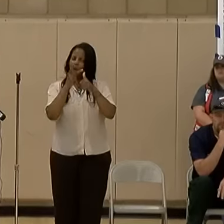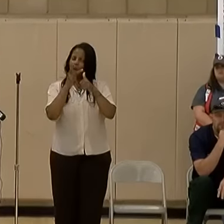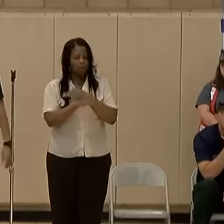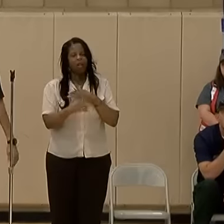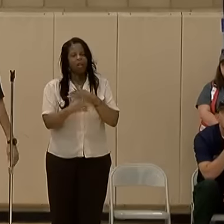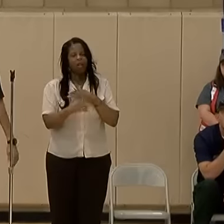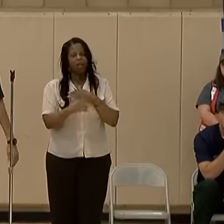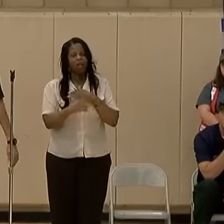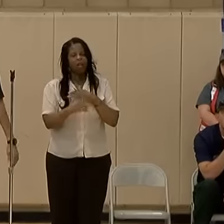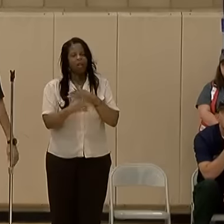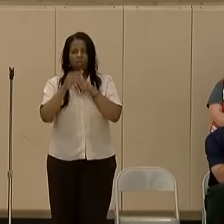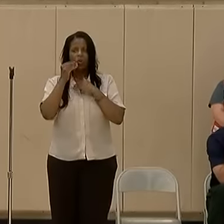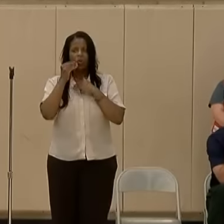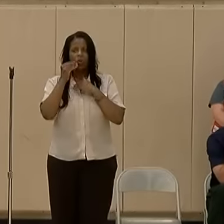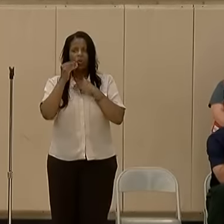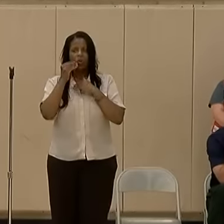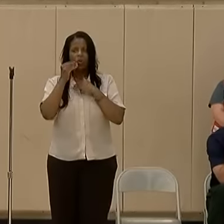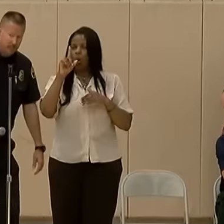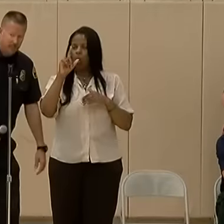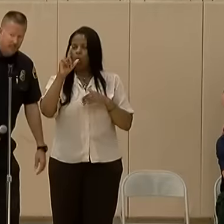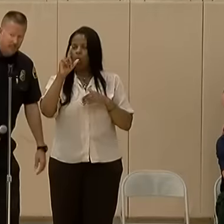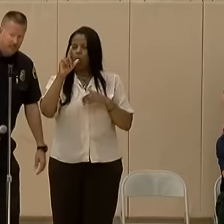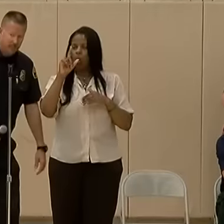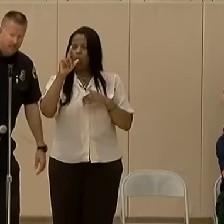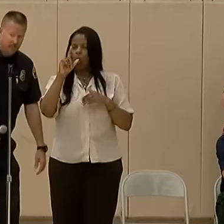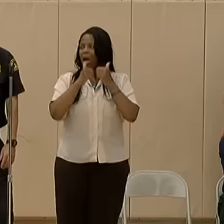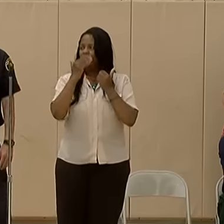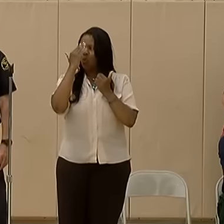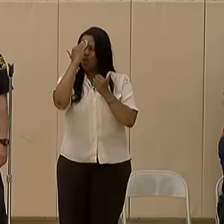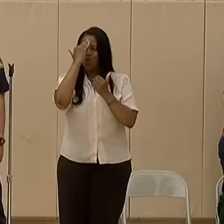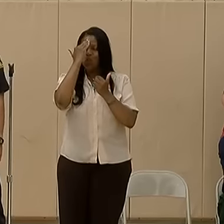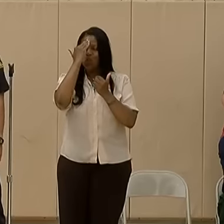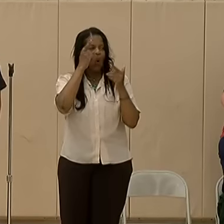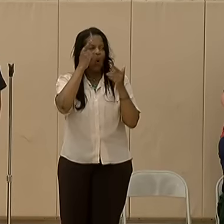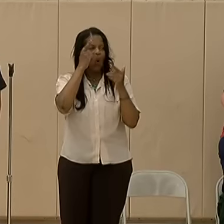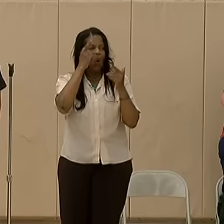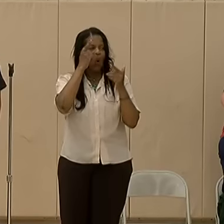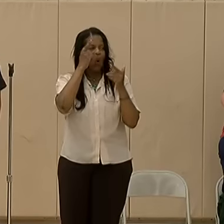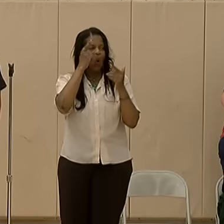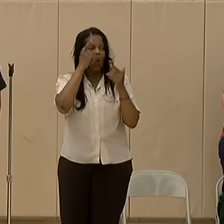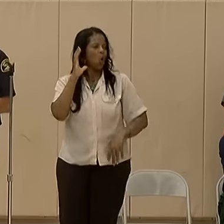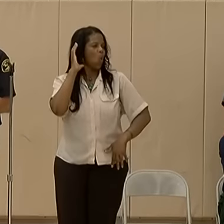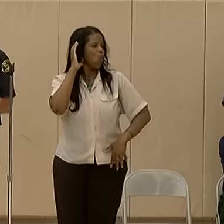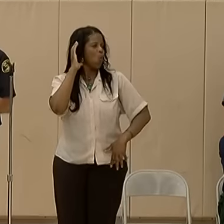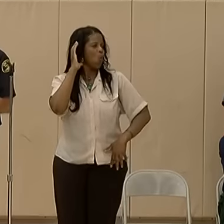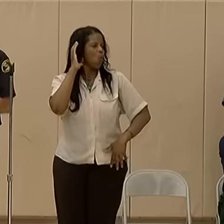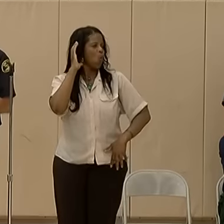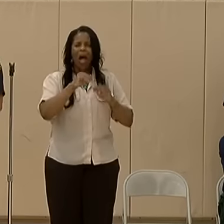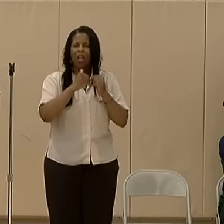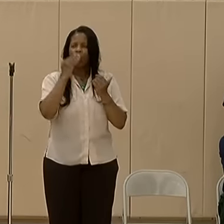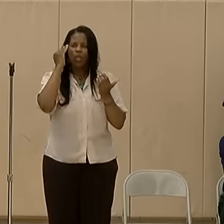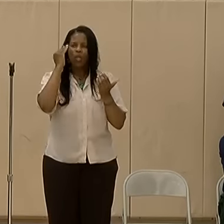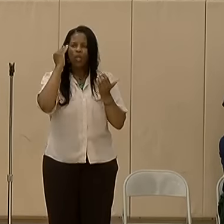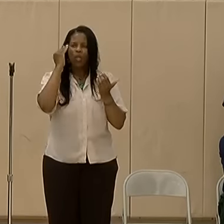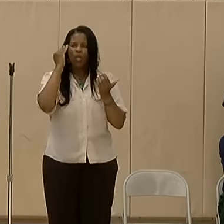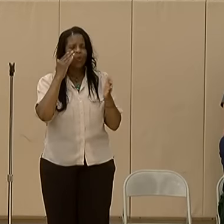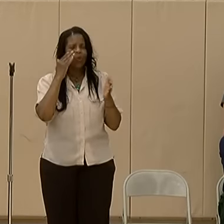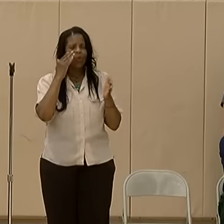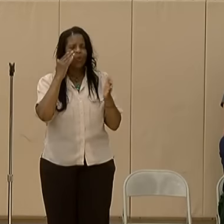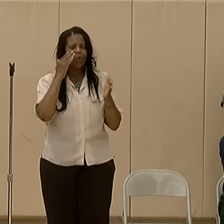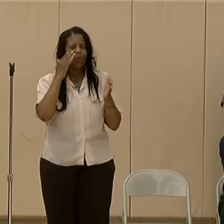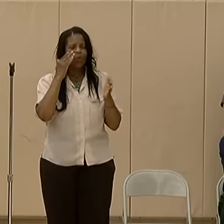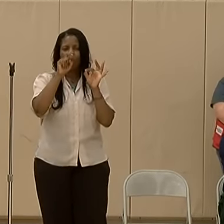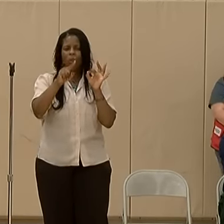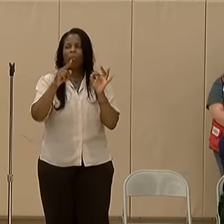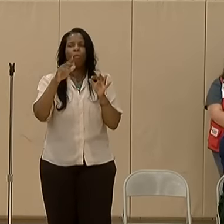Sir, how are we going to know when there is no radio? How do we know? Simple question. How